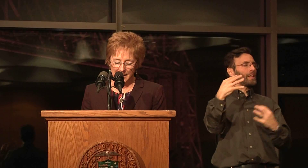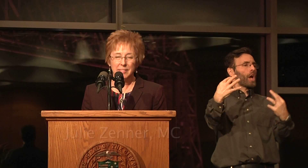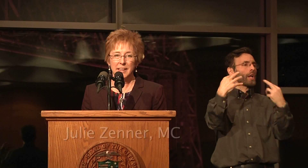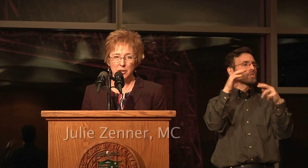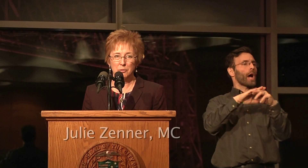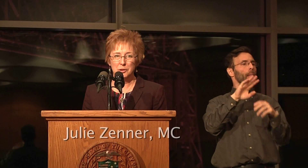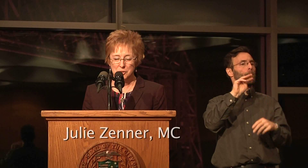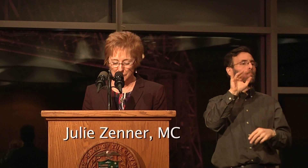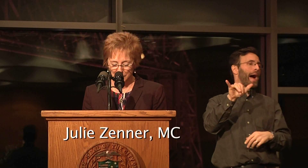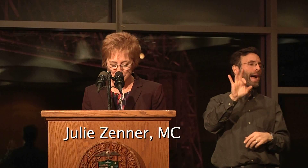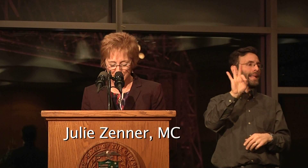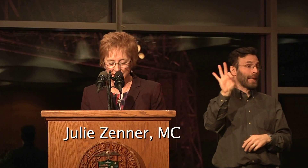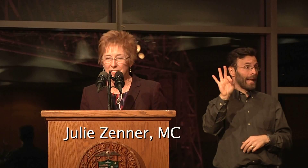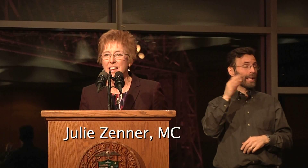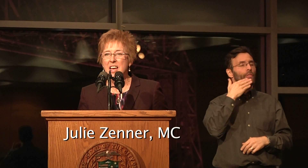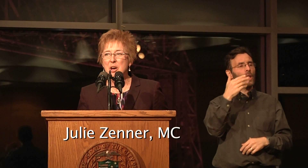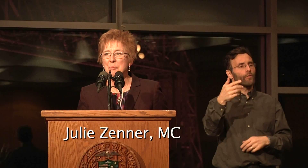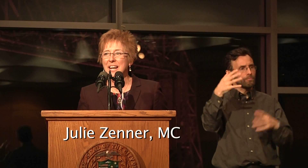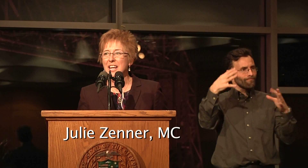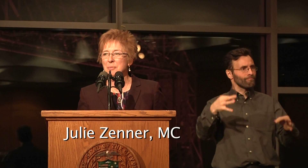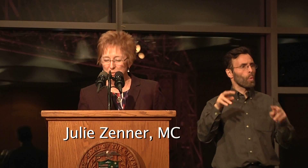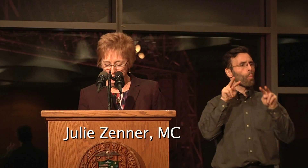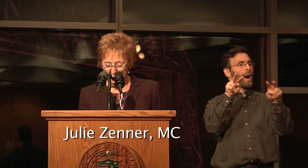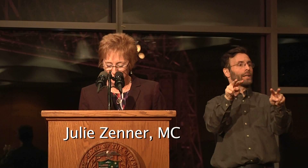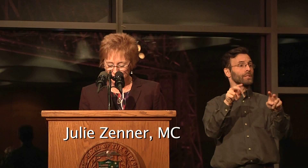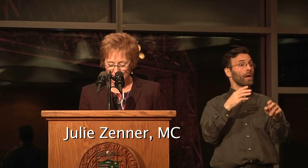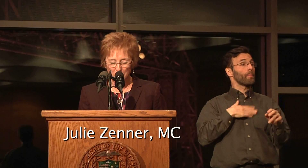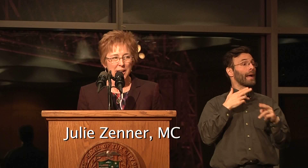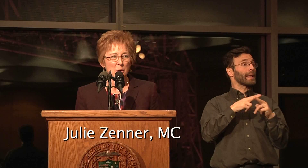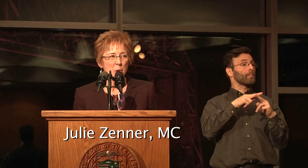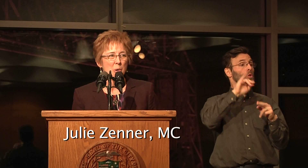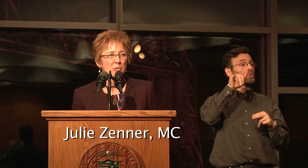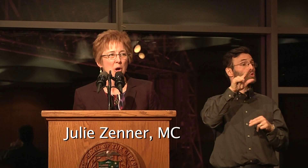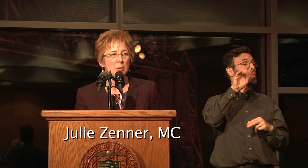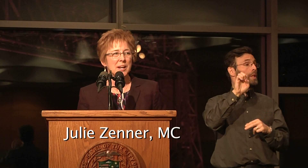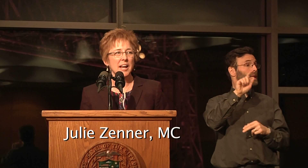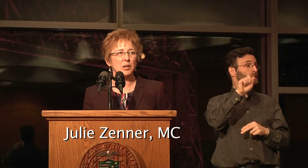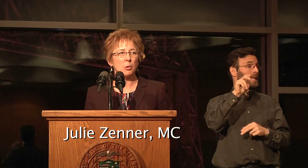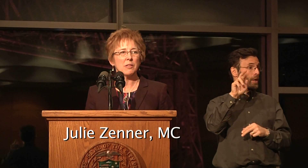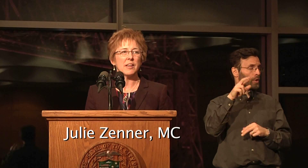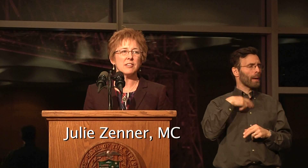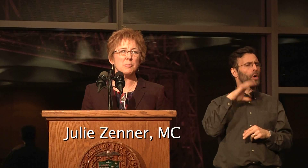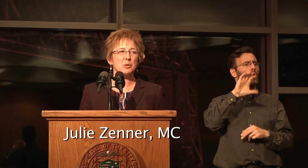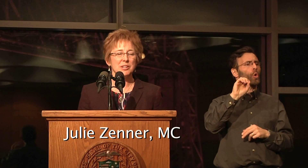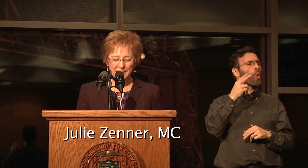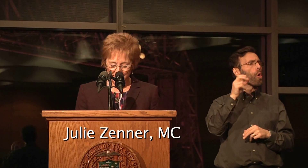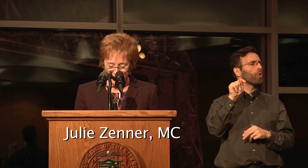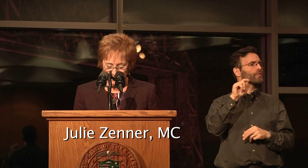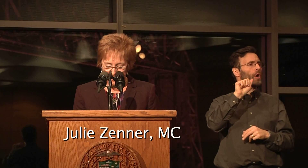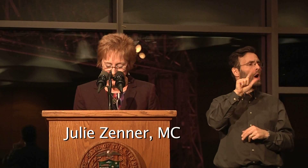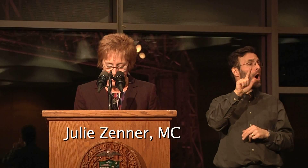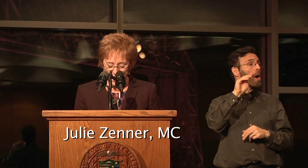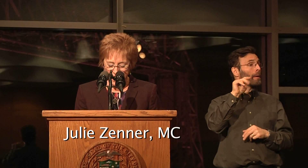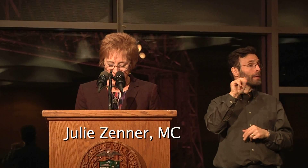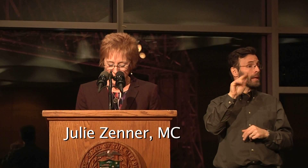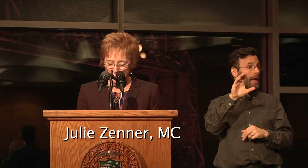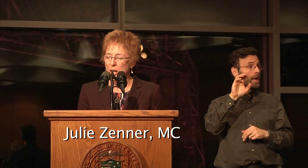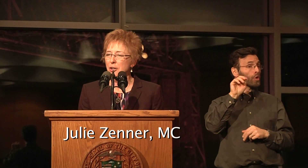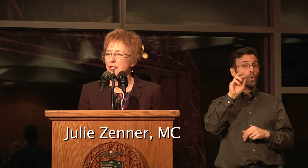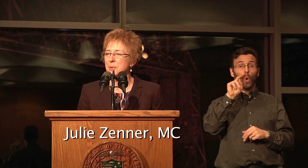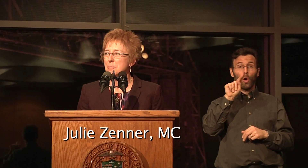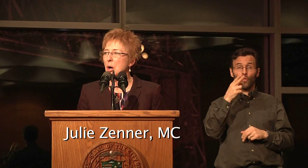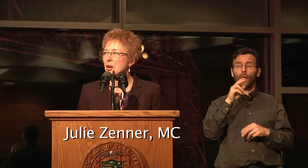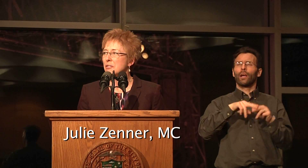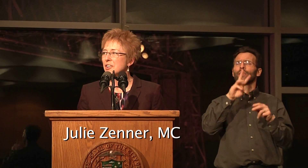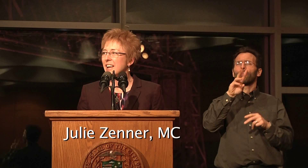My 9. Thank you for choosing to join us. My name is Julie Zenner. I co-host Almanac North on WDSE TV, and I'm